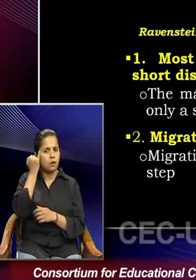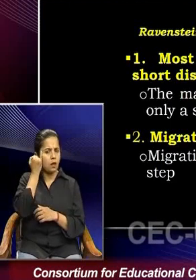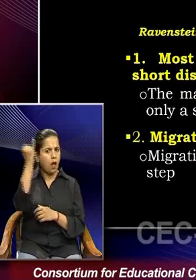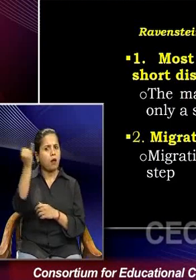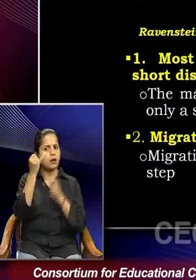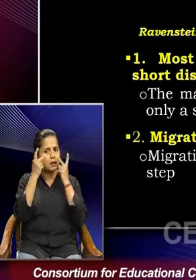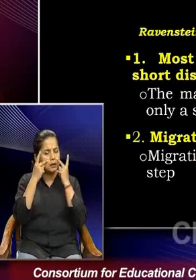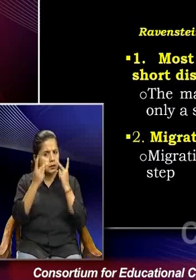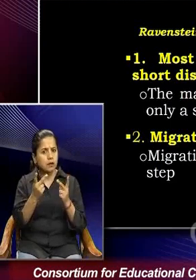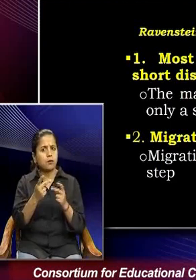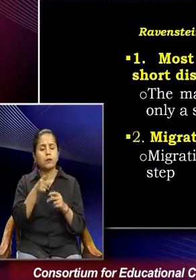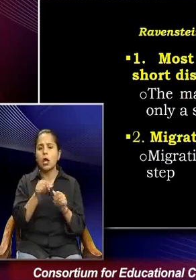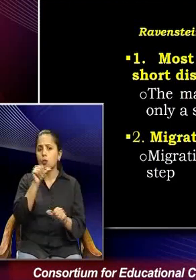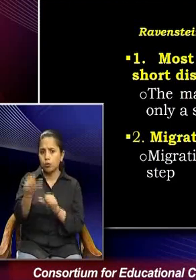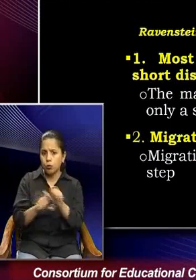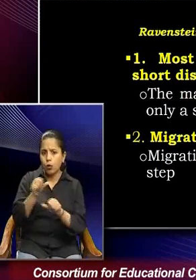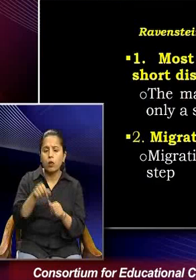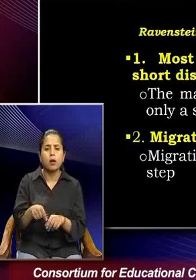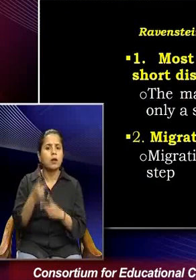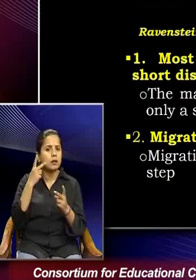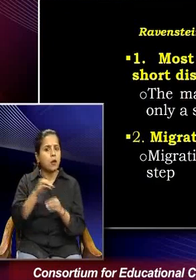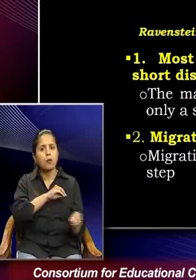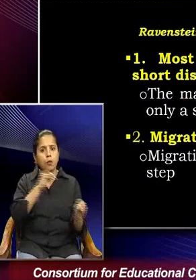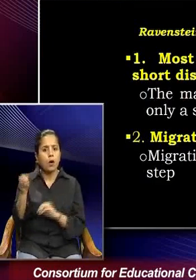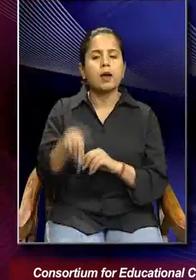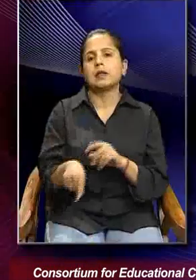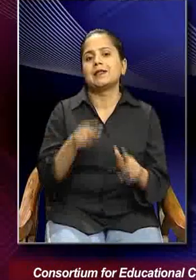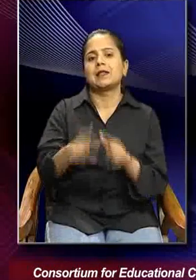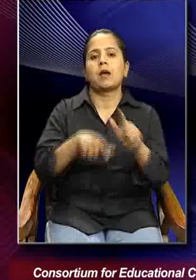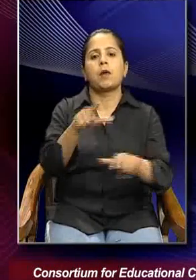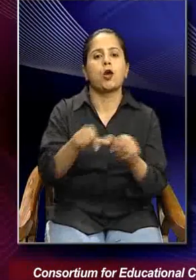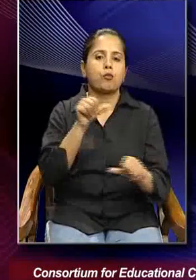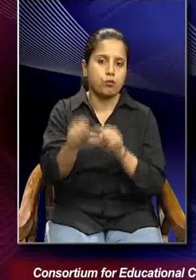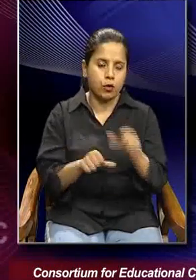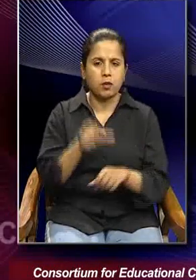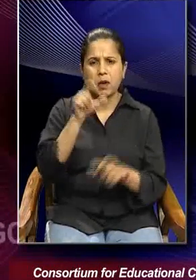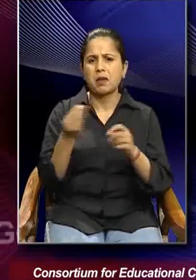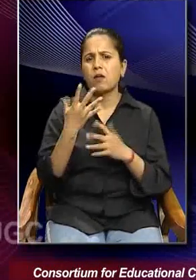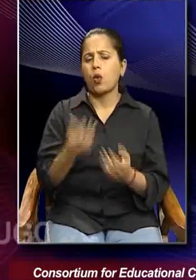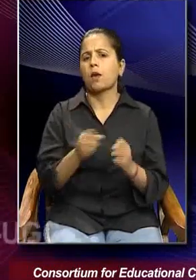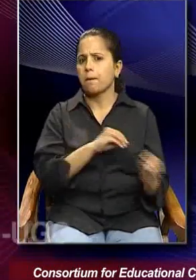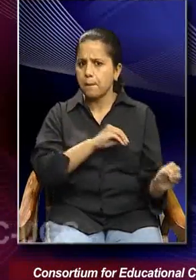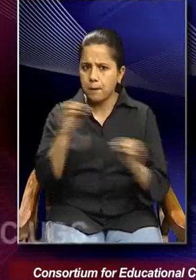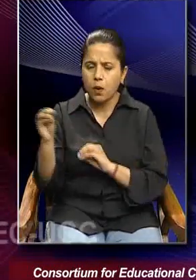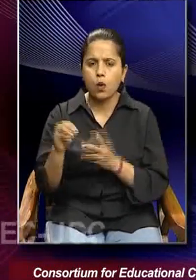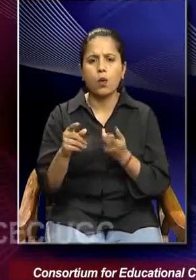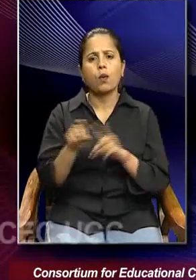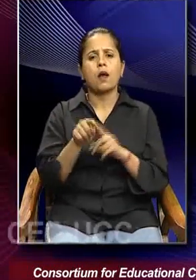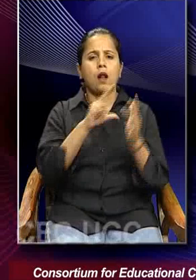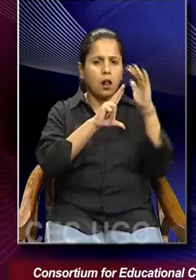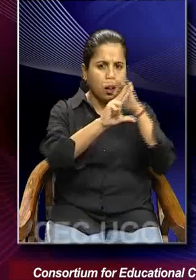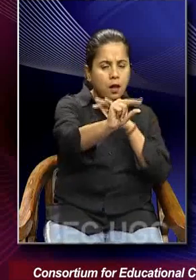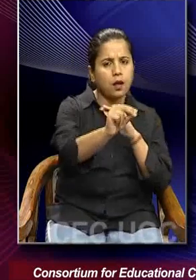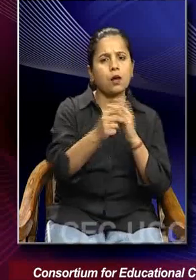is that the process of migration is a stepwise process. People tend to move from remote districts